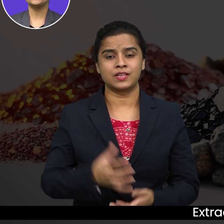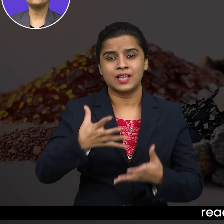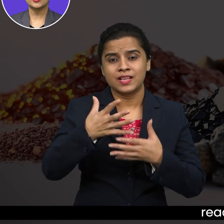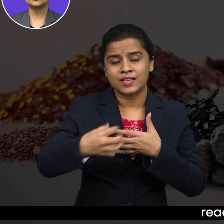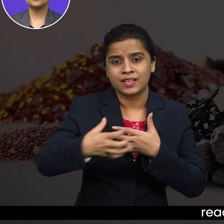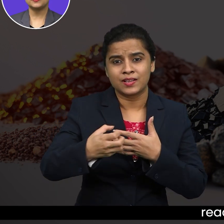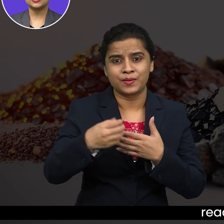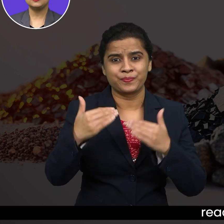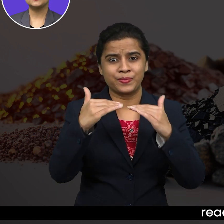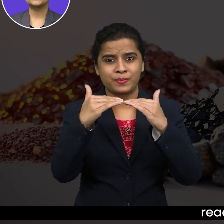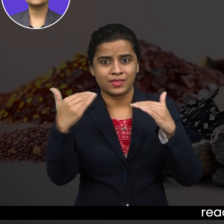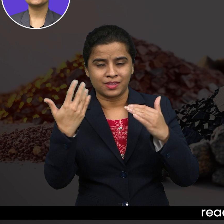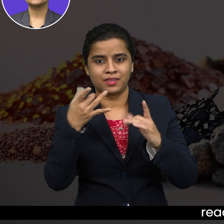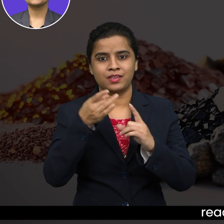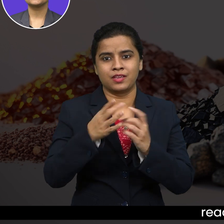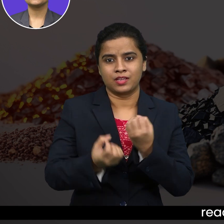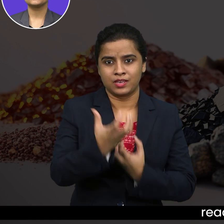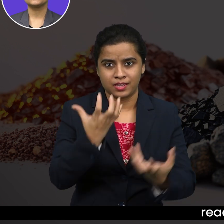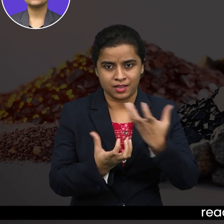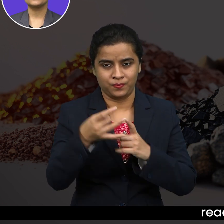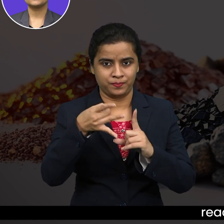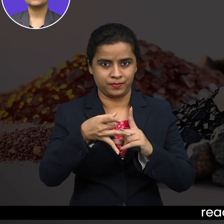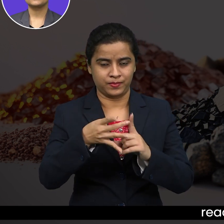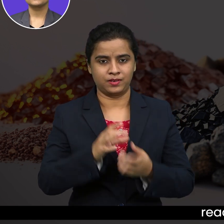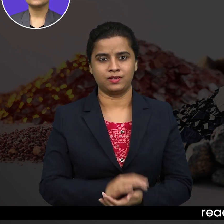extraction of mid-reactive metal,